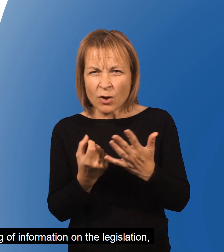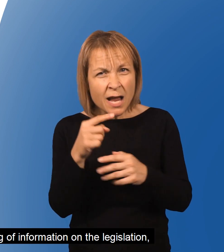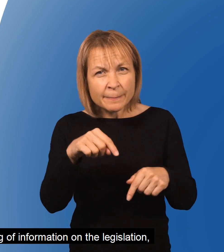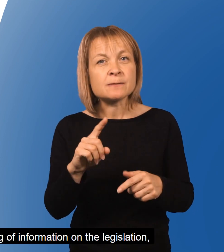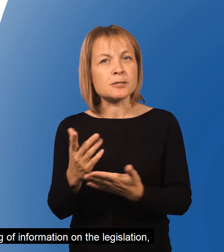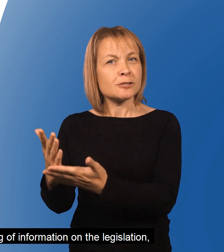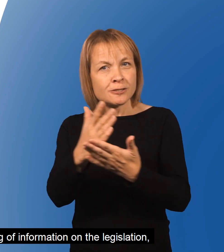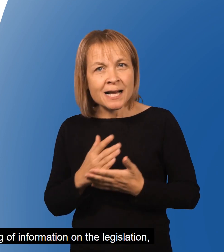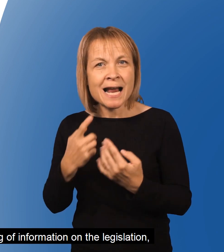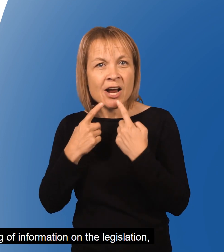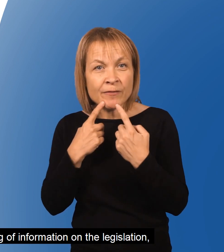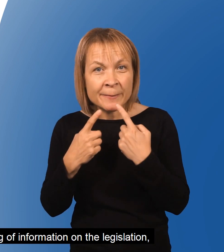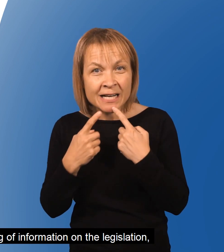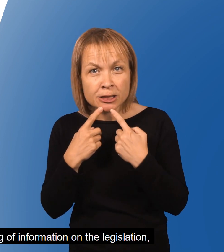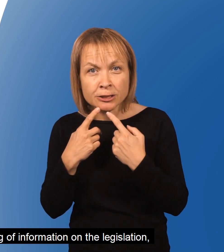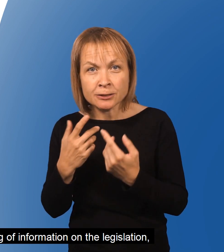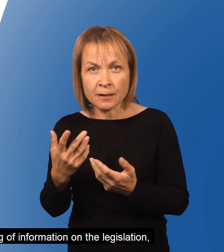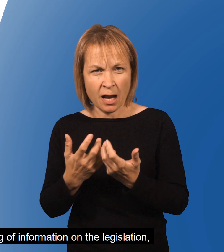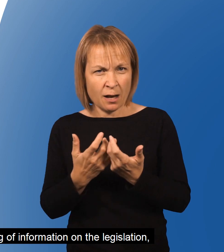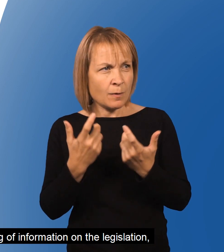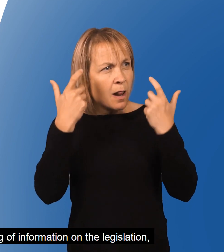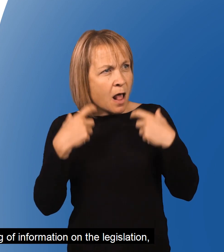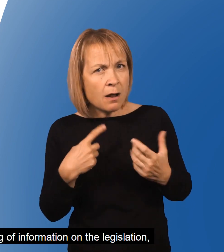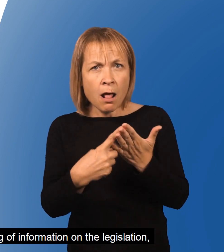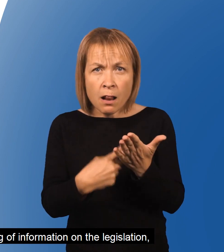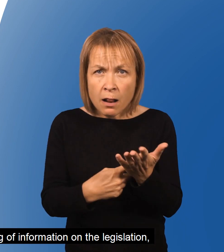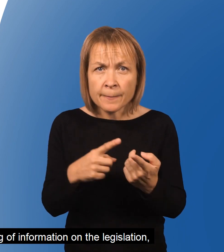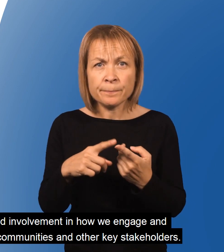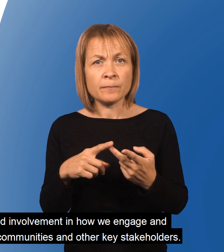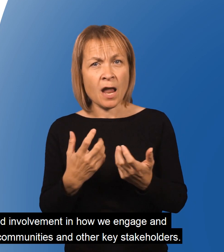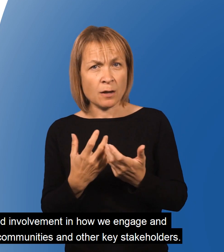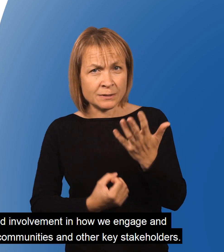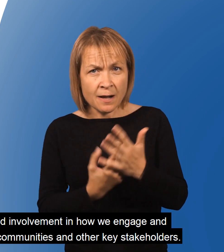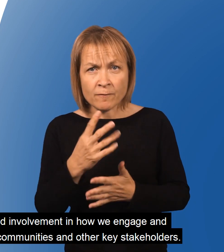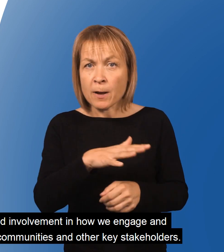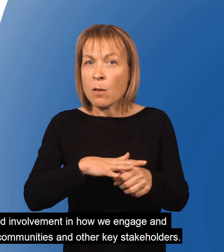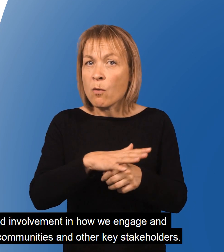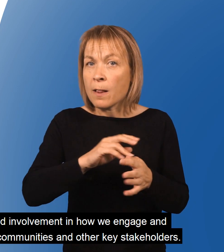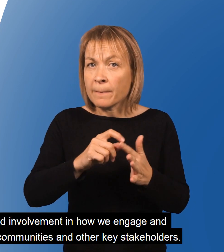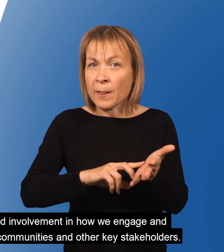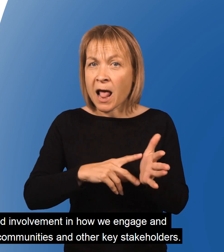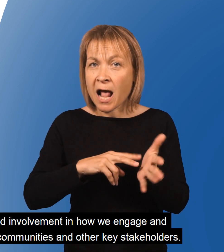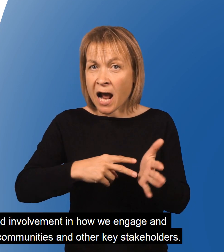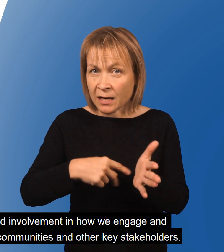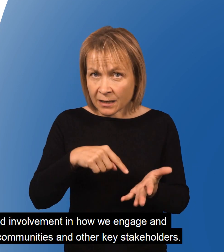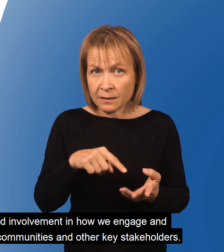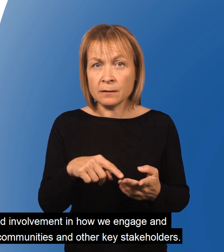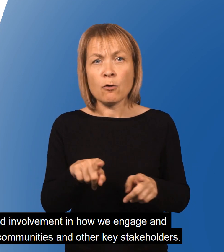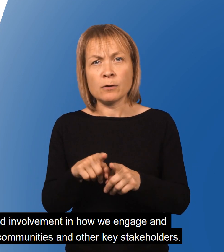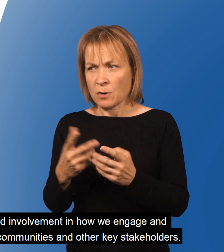on the legislation, development of the local plans, and involvement in how we engage and consult with local